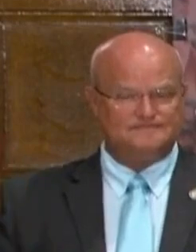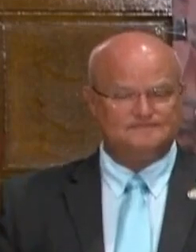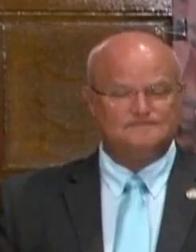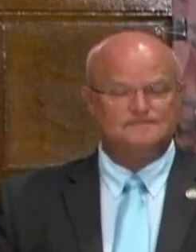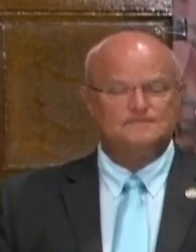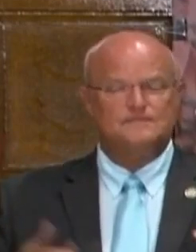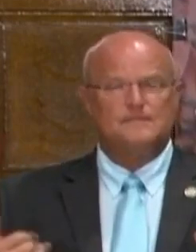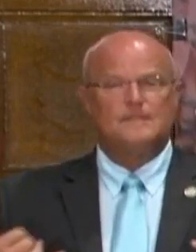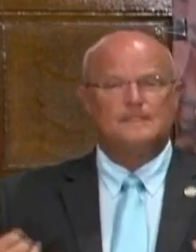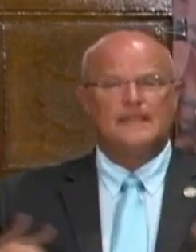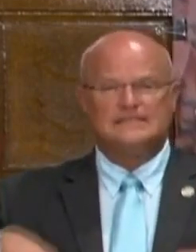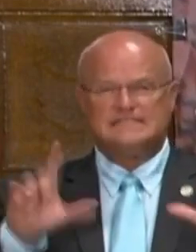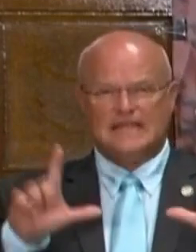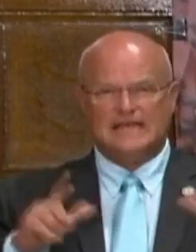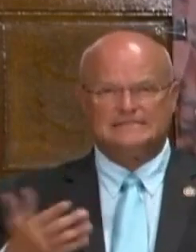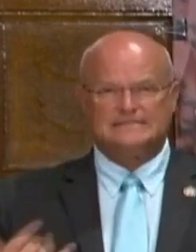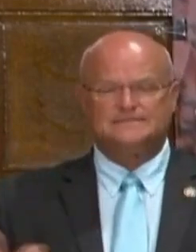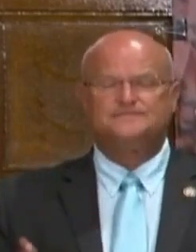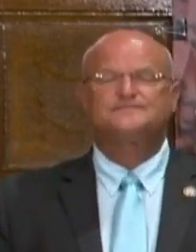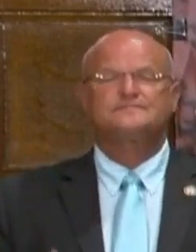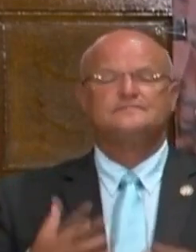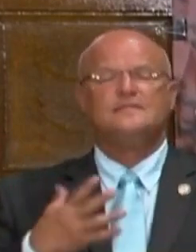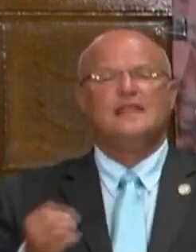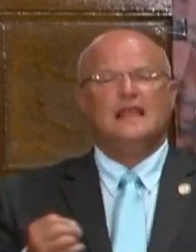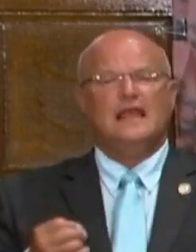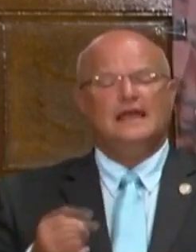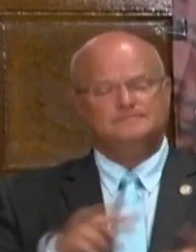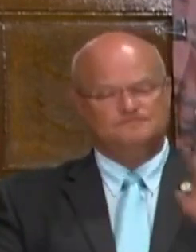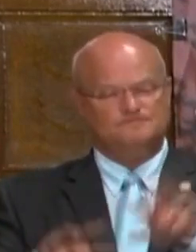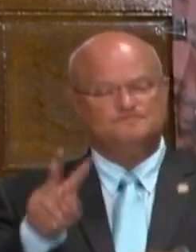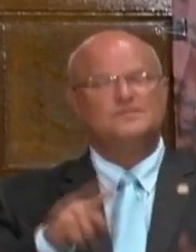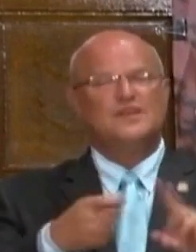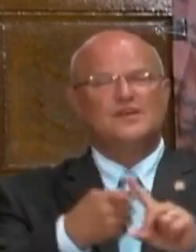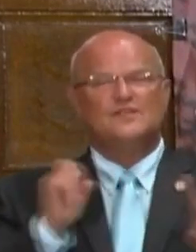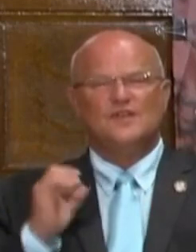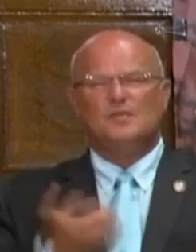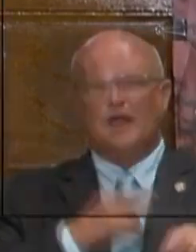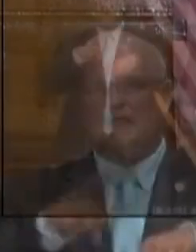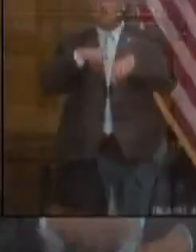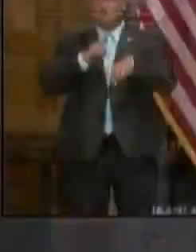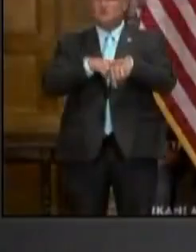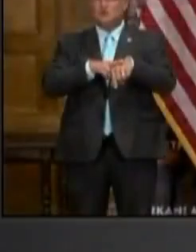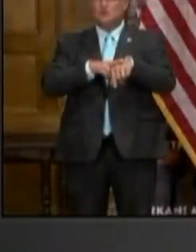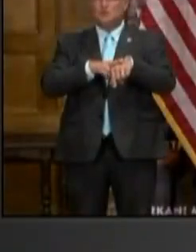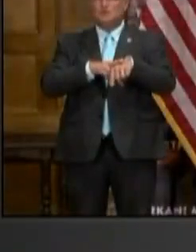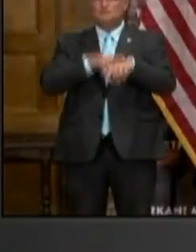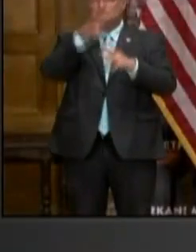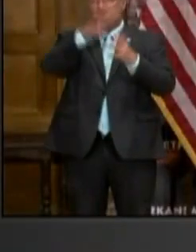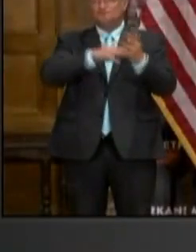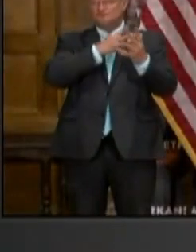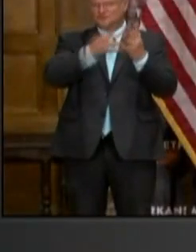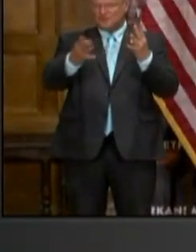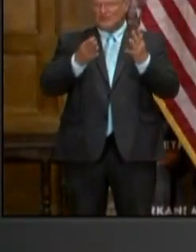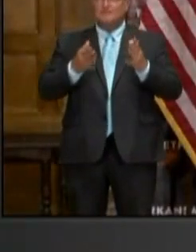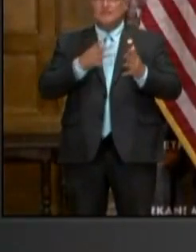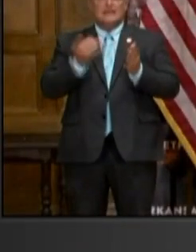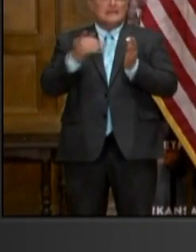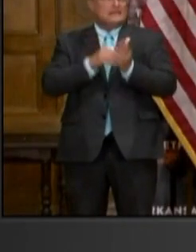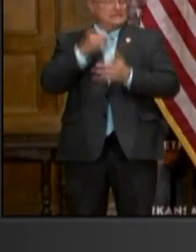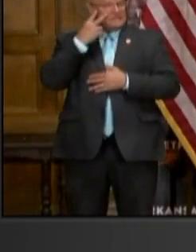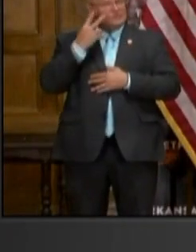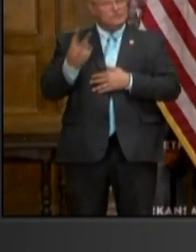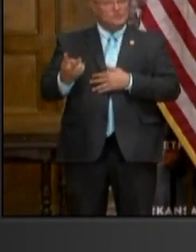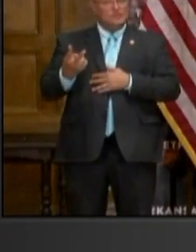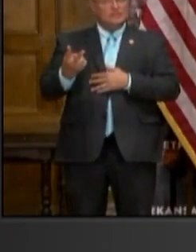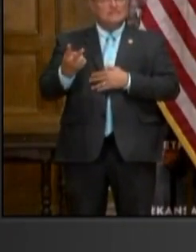go to the slides and let's look at it from our usual graphic way. And again, you can